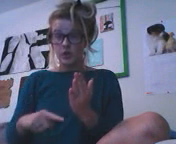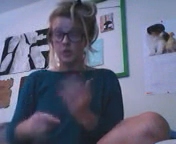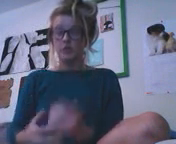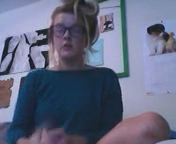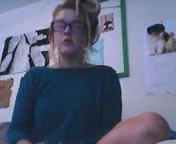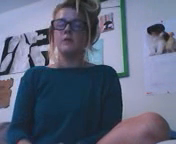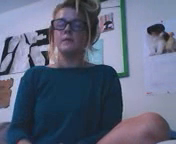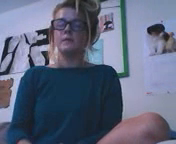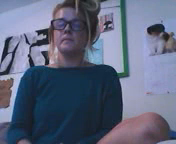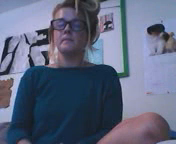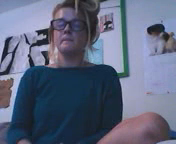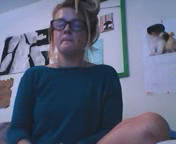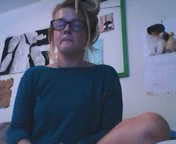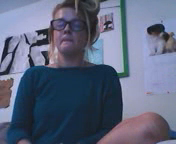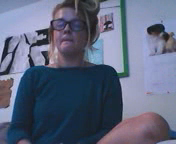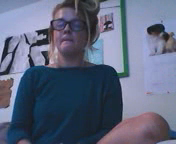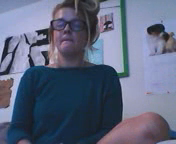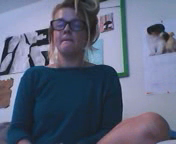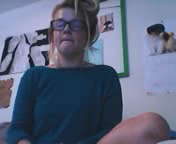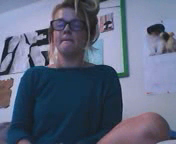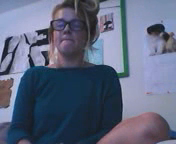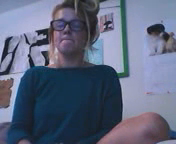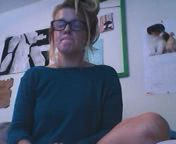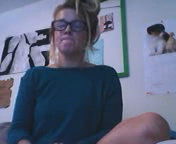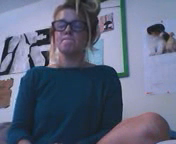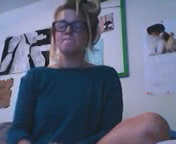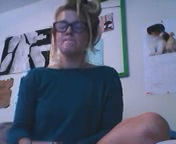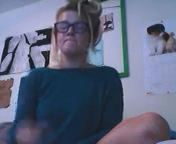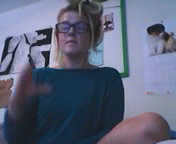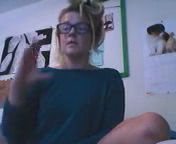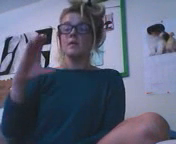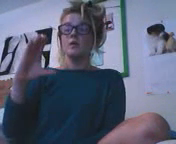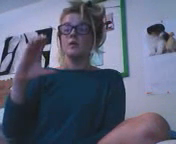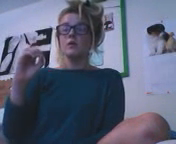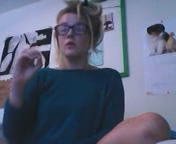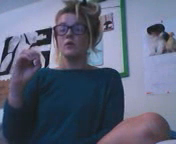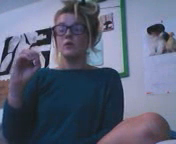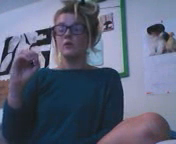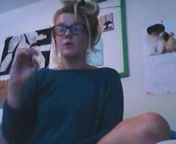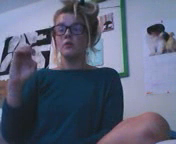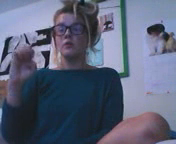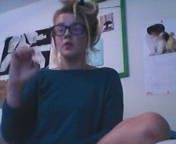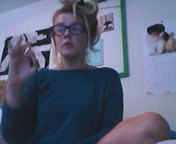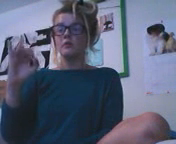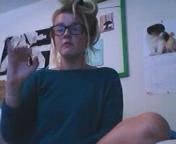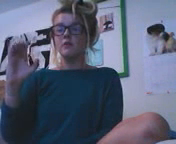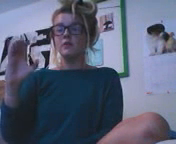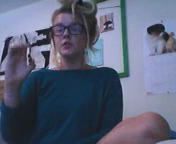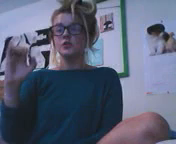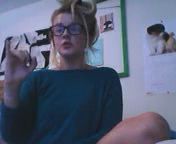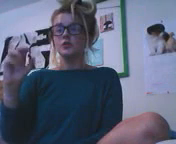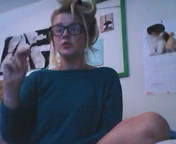write, 4, 1, and 4 are in their lowest ratio.